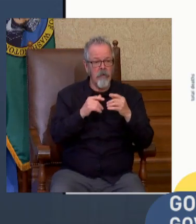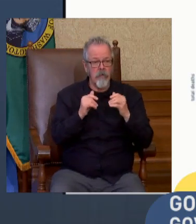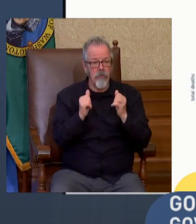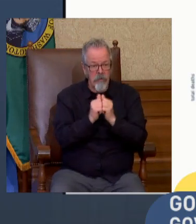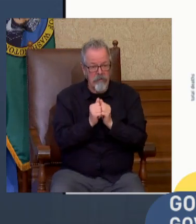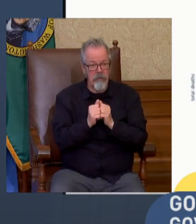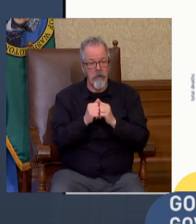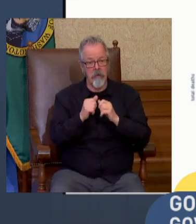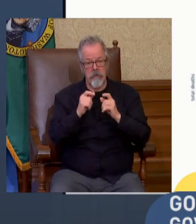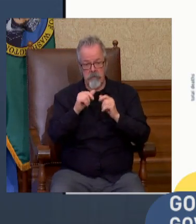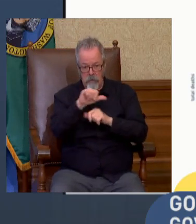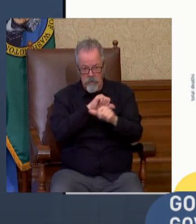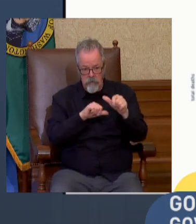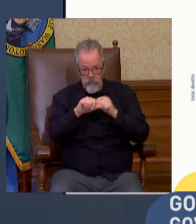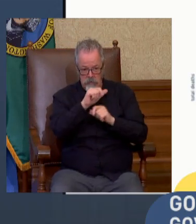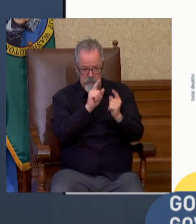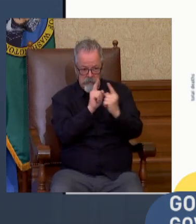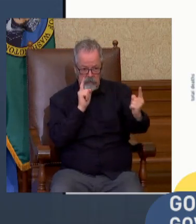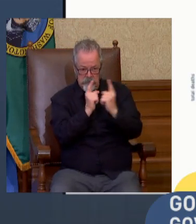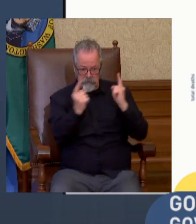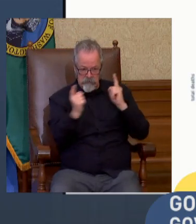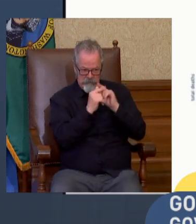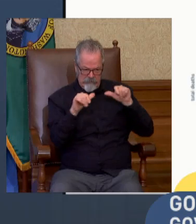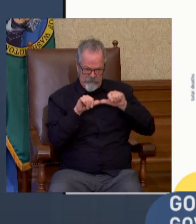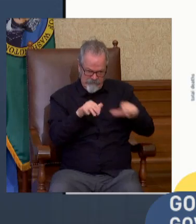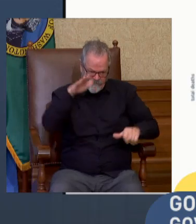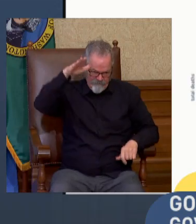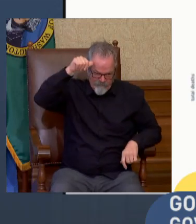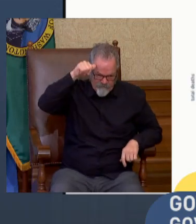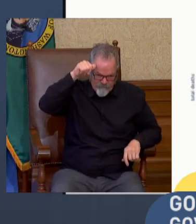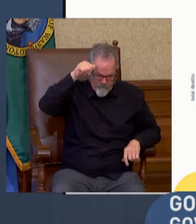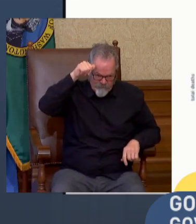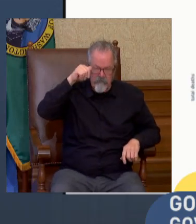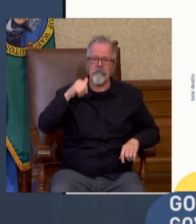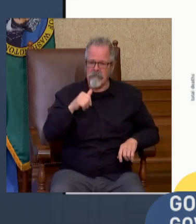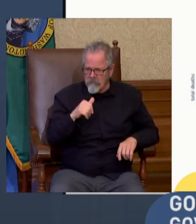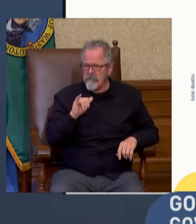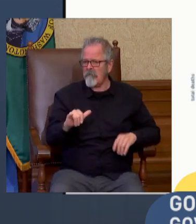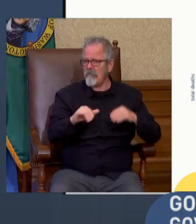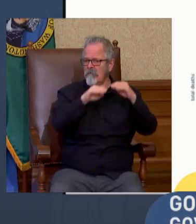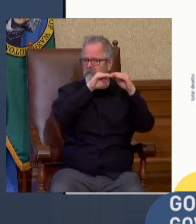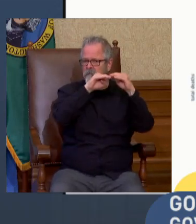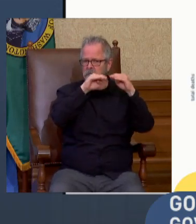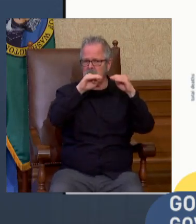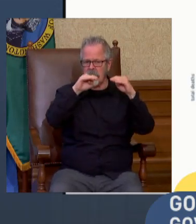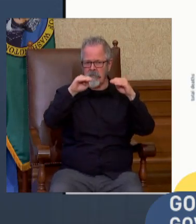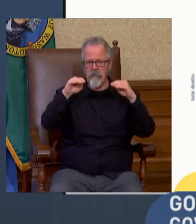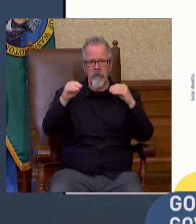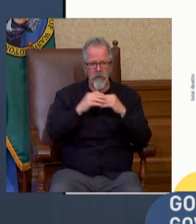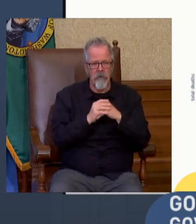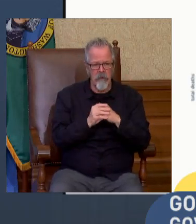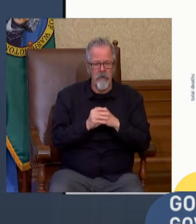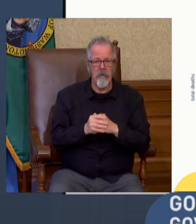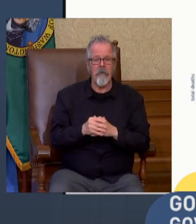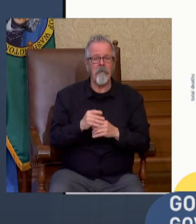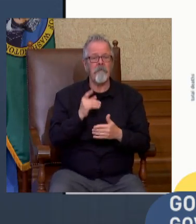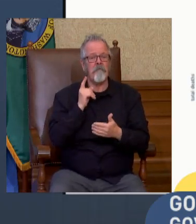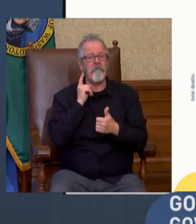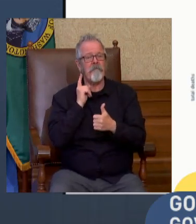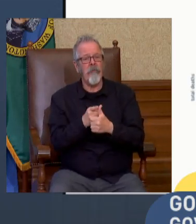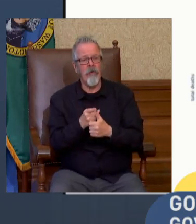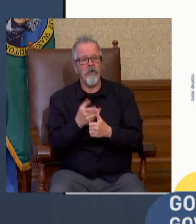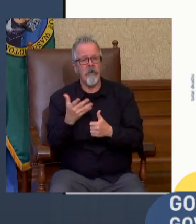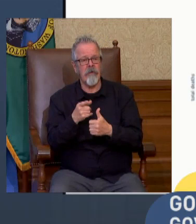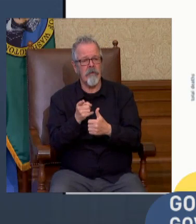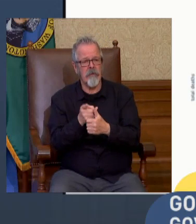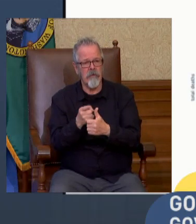made progress. Washingtonians can be proud of the progress we have made, but we know that this disease will come